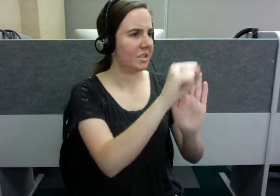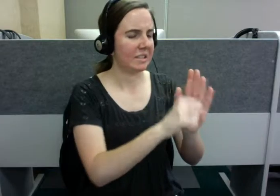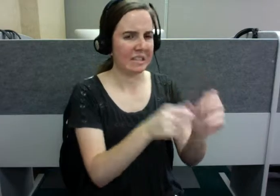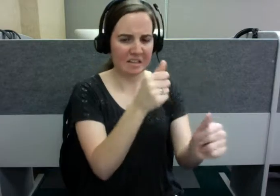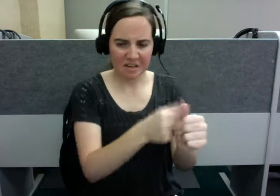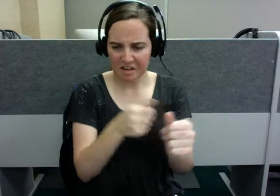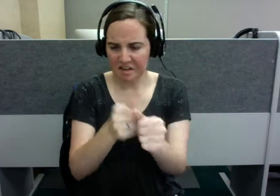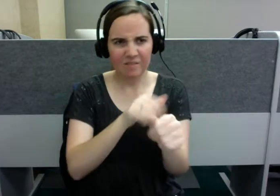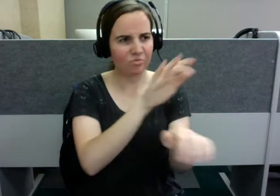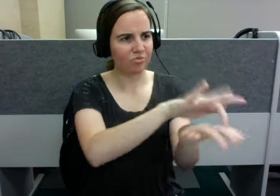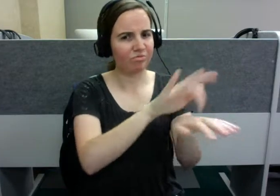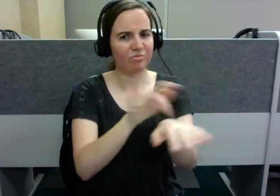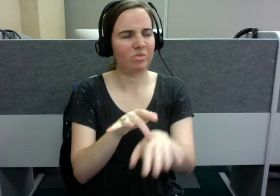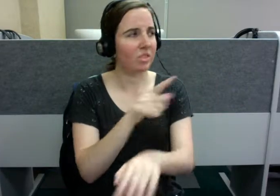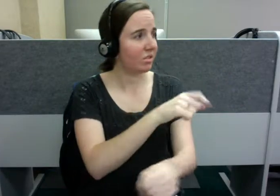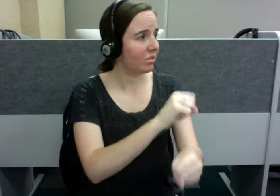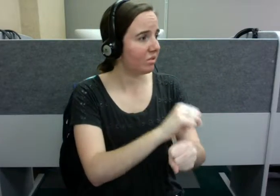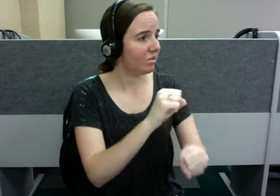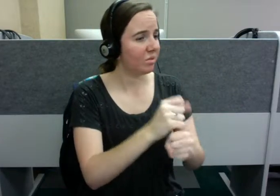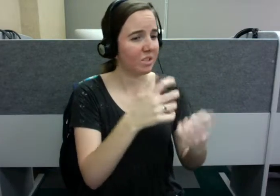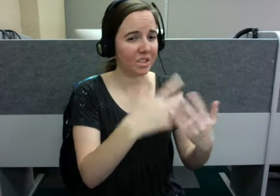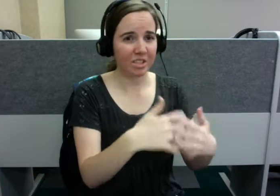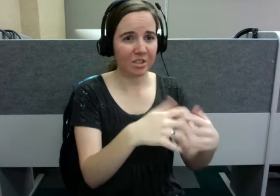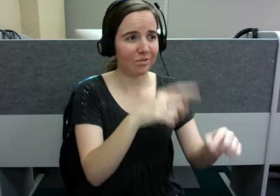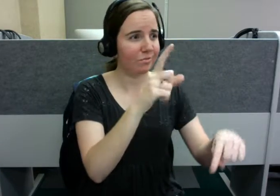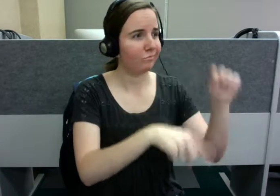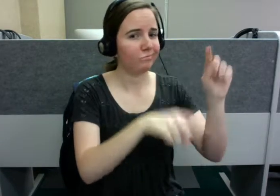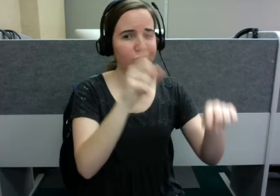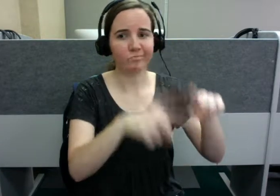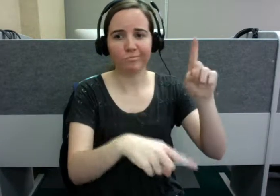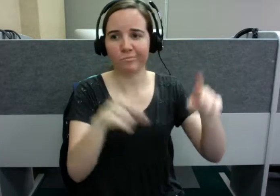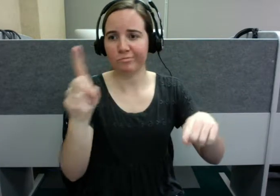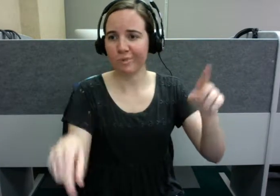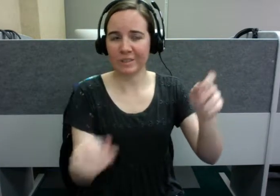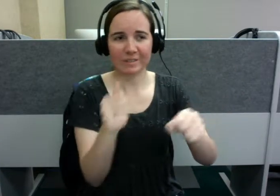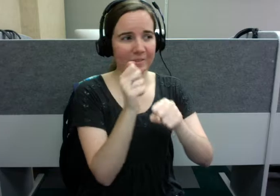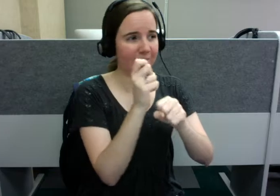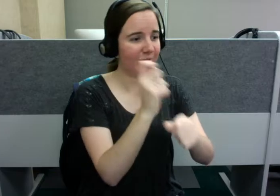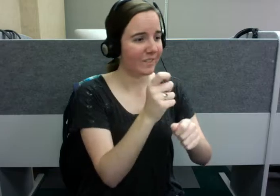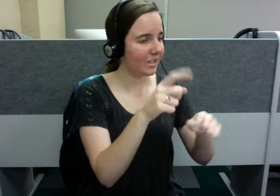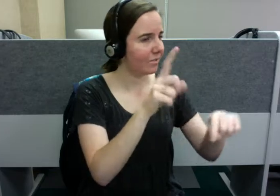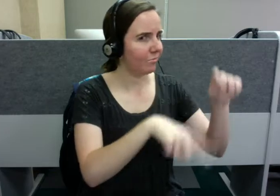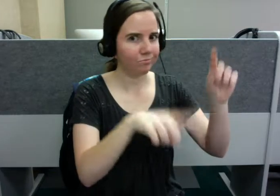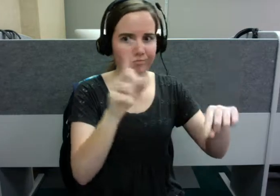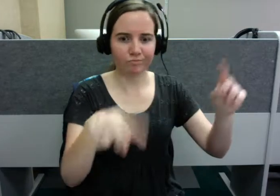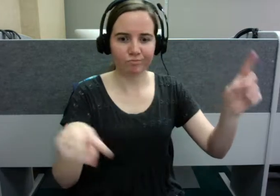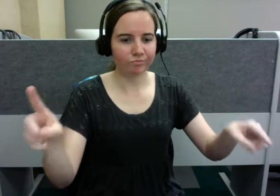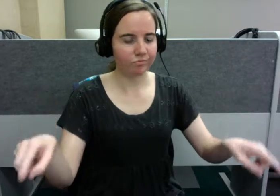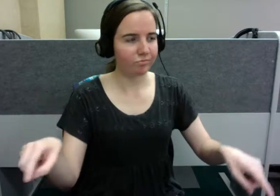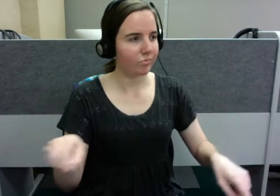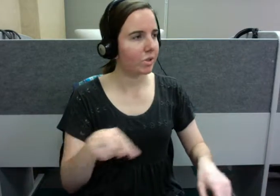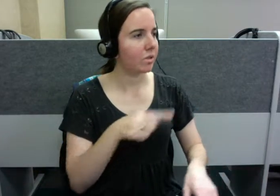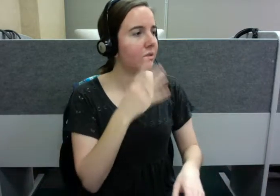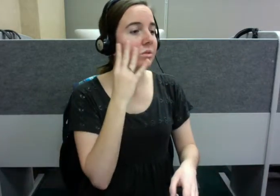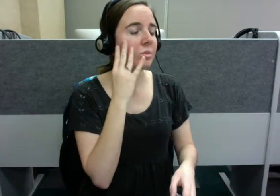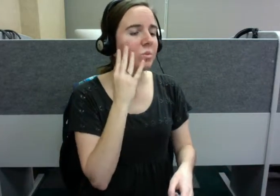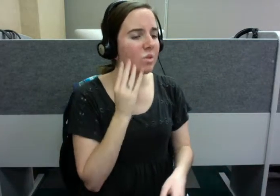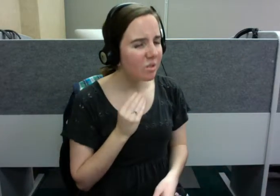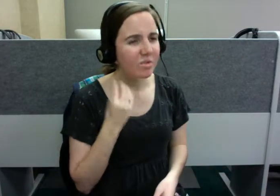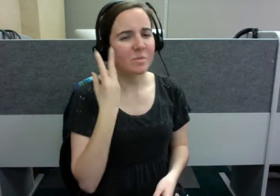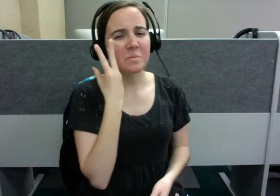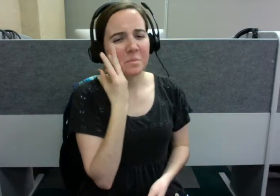in mining, you've worked in fishing, you've worked in steel, you've worked in every major industry. You've had your back